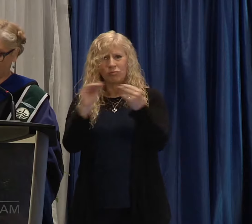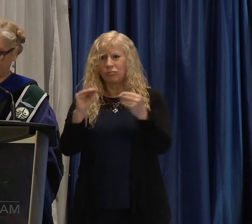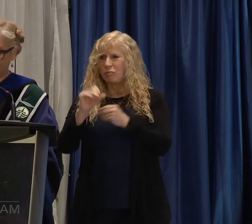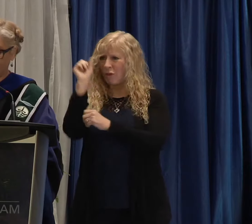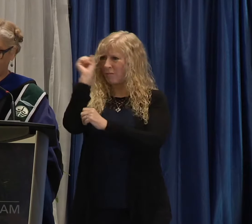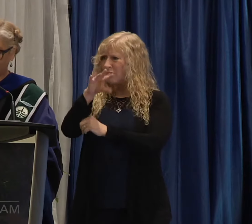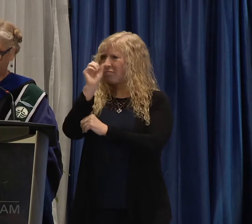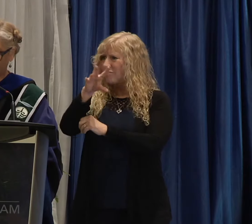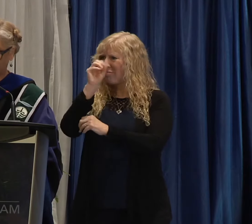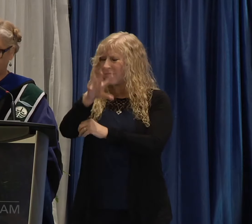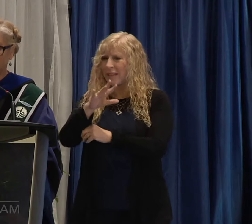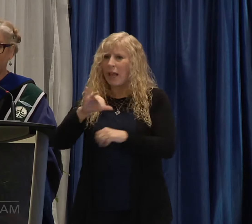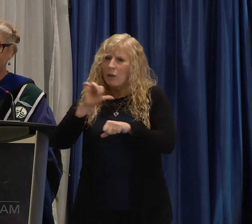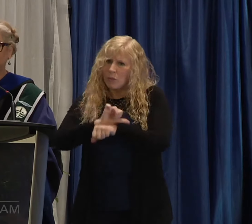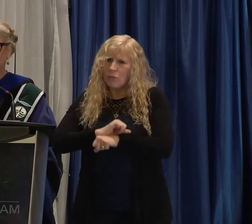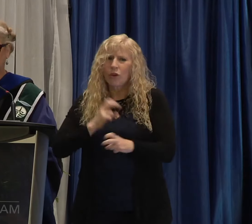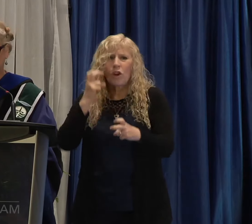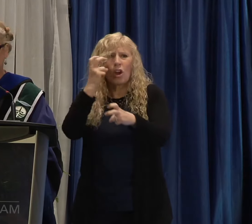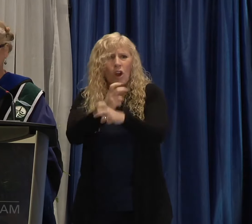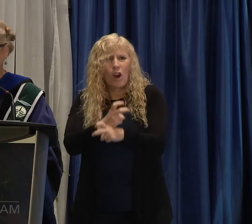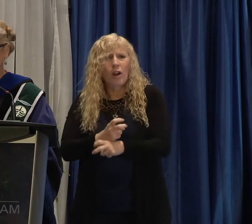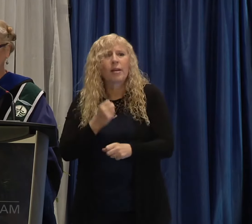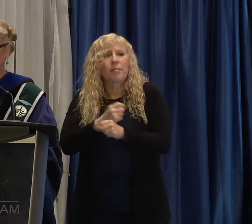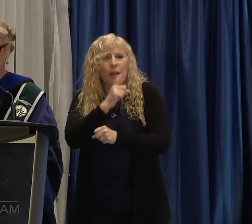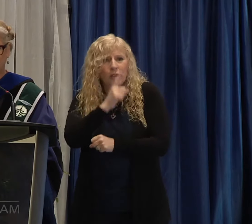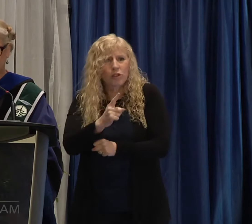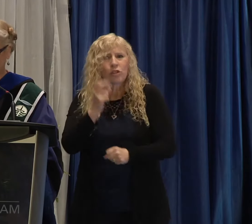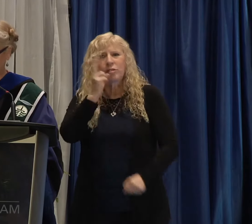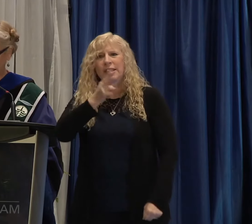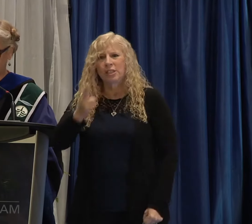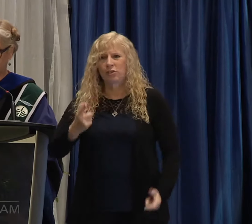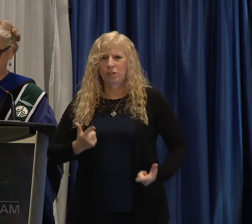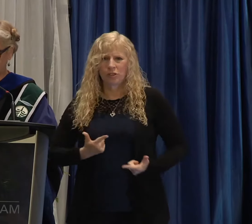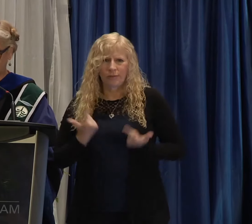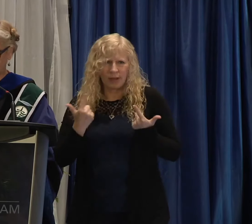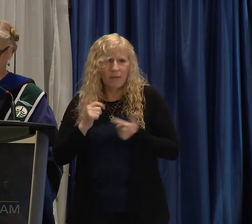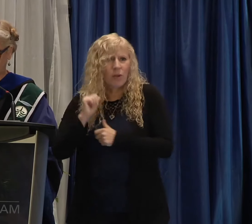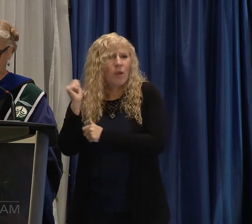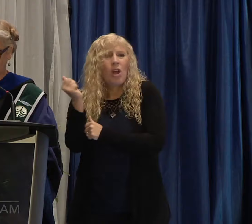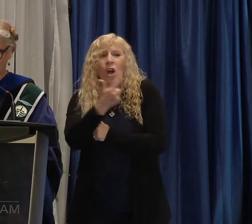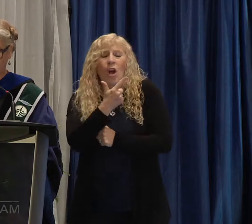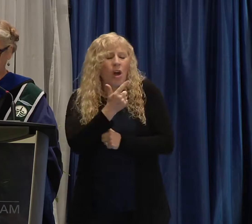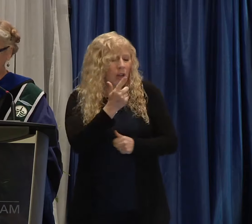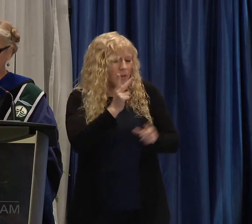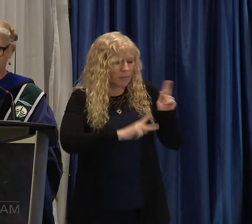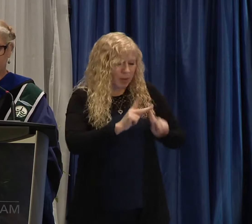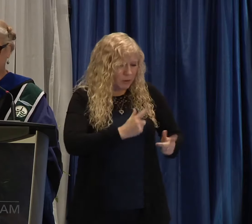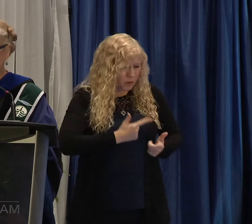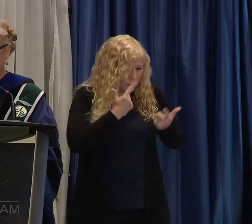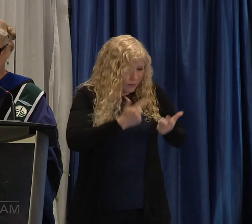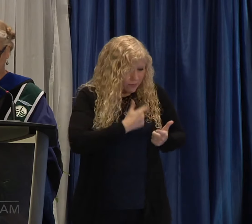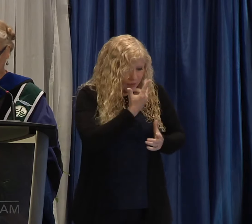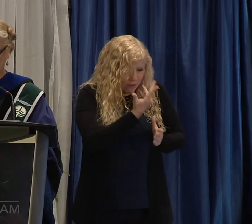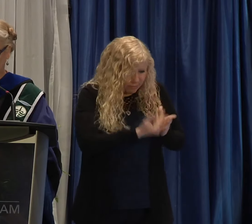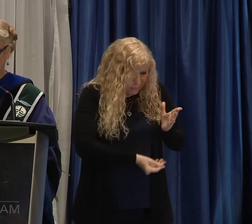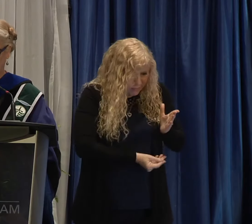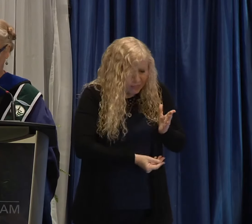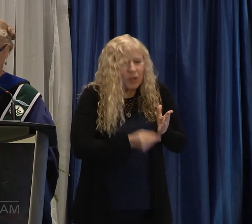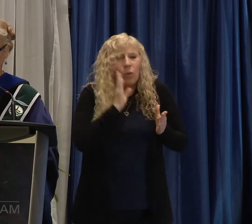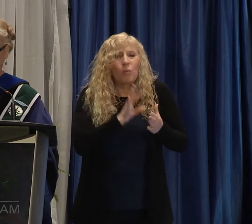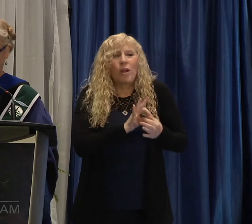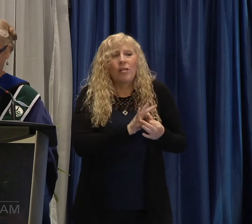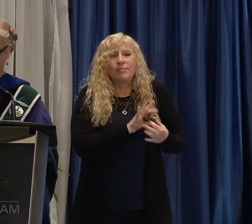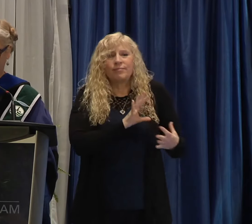to see that this history remains alive. When all the survivors have passed away, we will lose this vital connection to